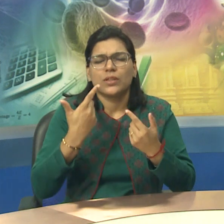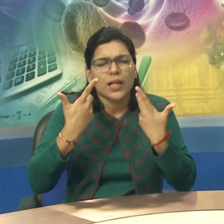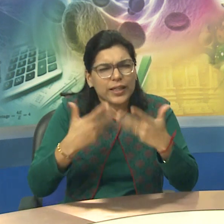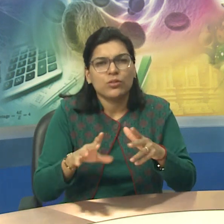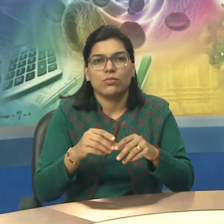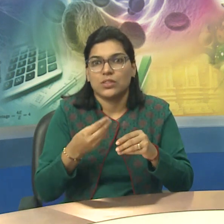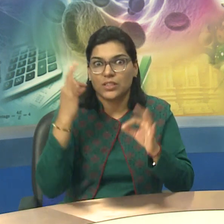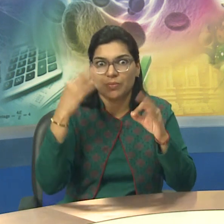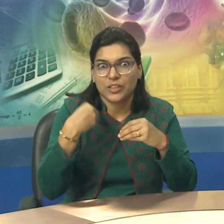can